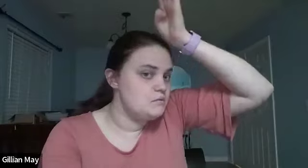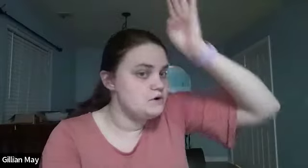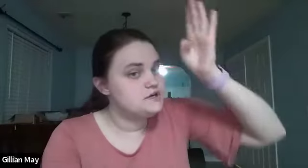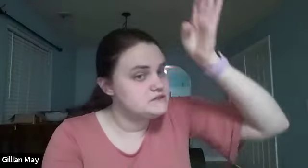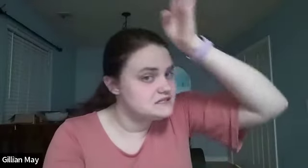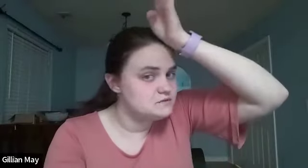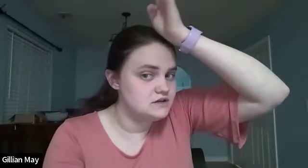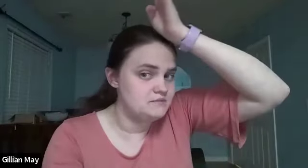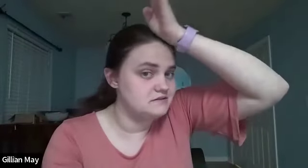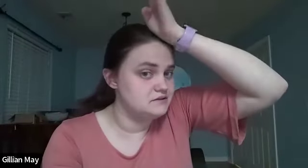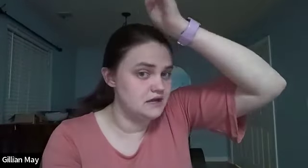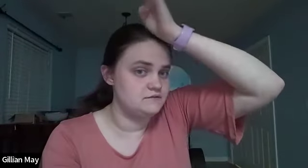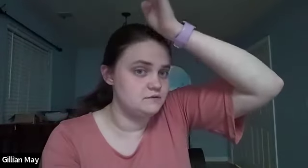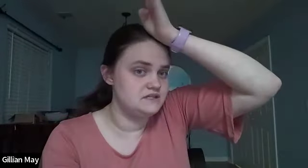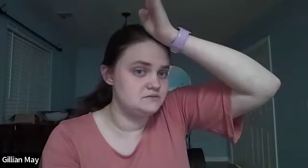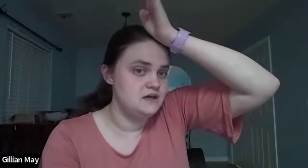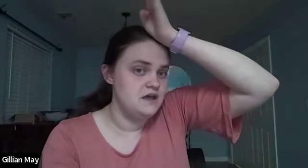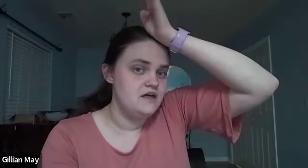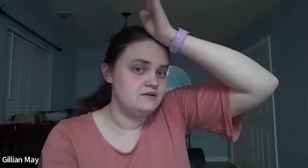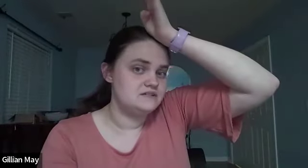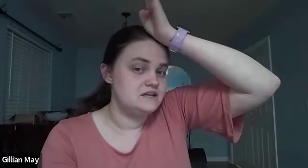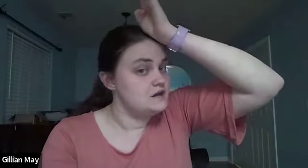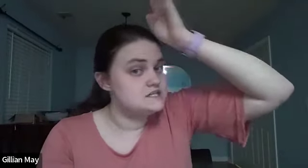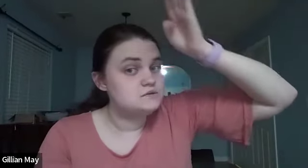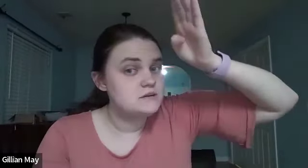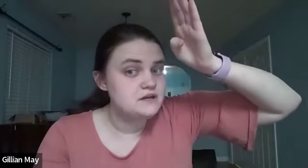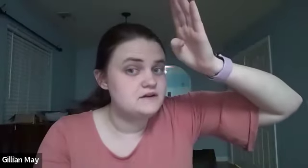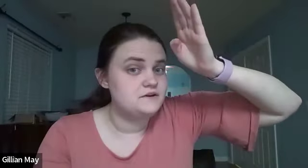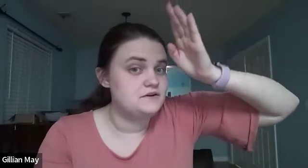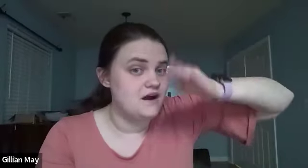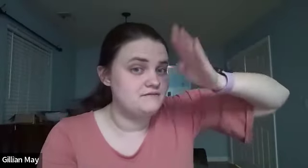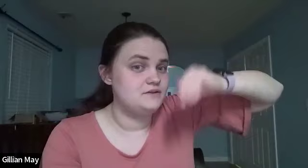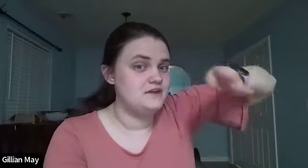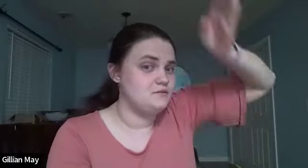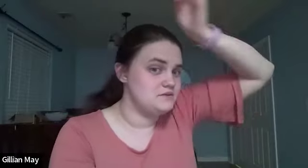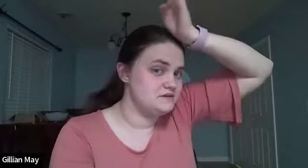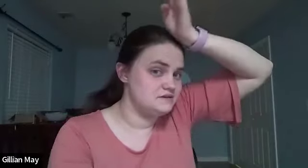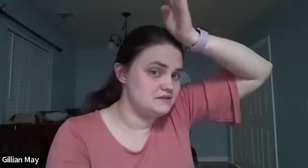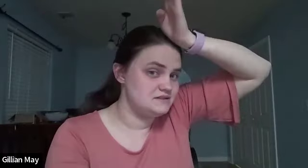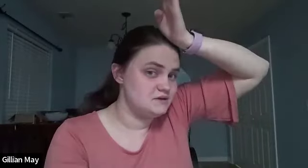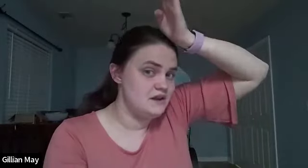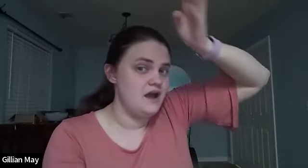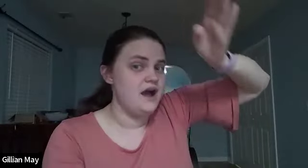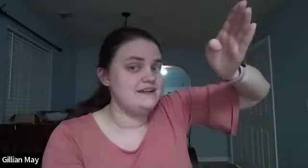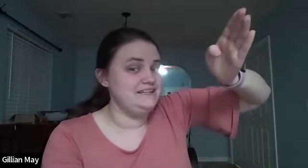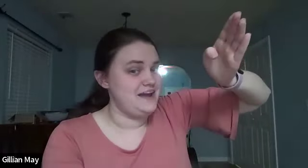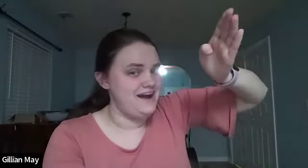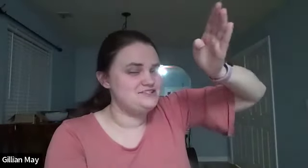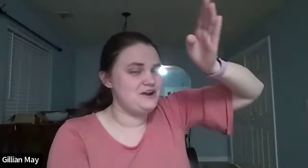warn you with this one. You got to be a little careful with this one. There is a not nice word up here if you're not fully careful with this one. I try to